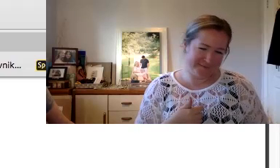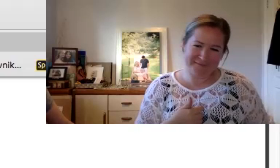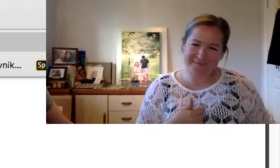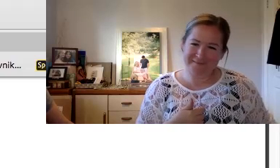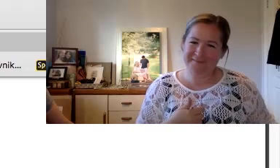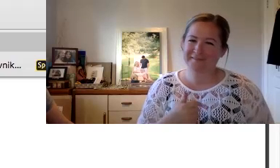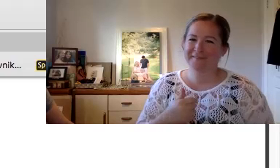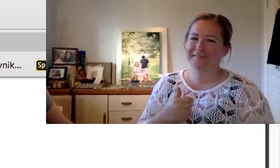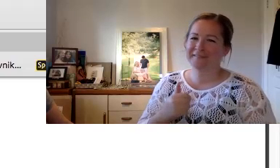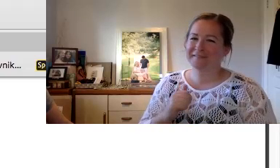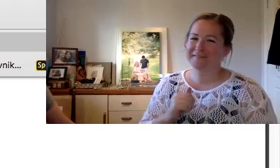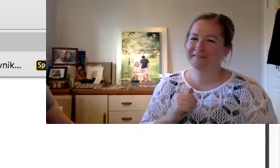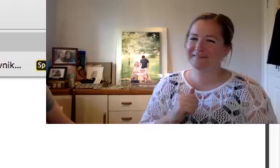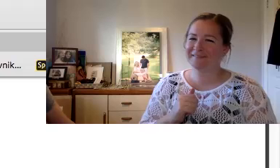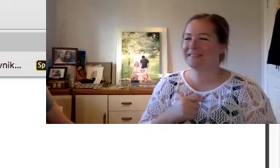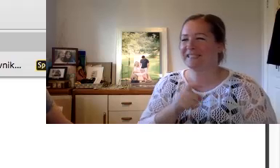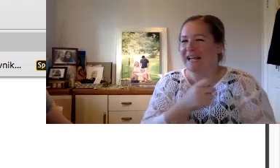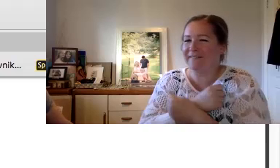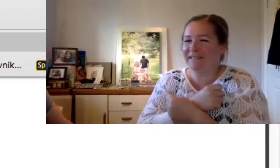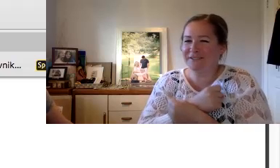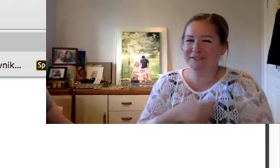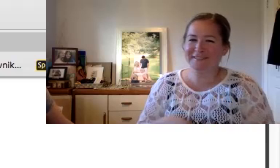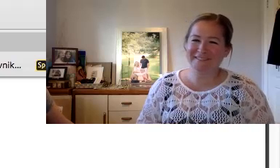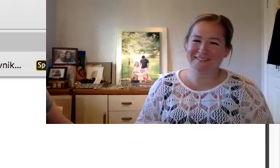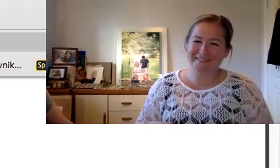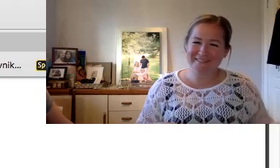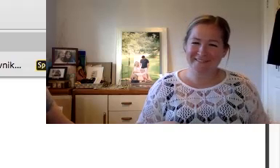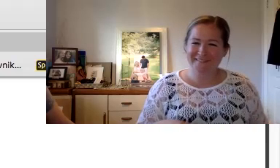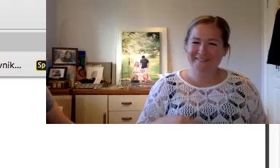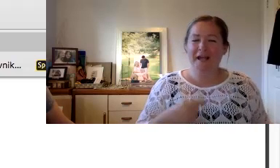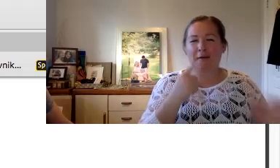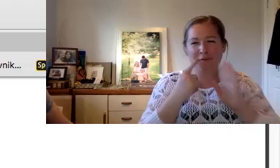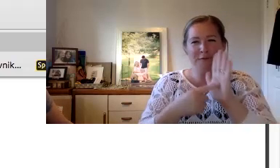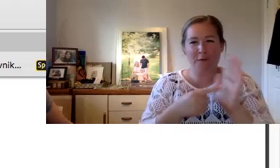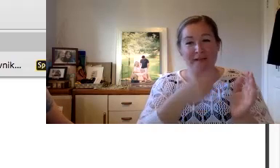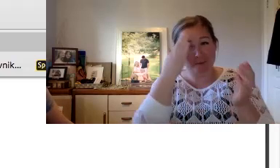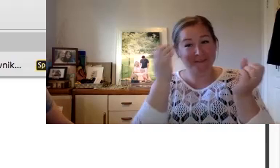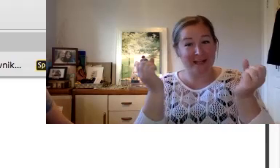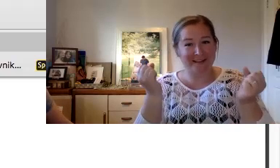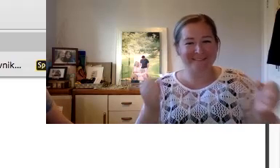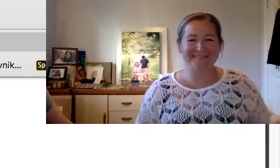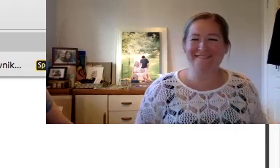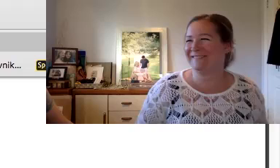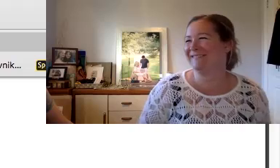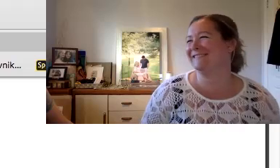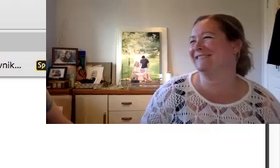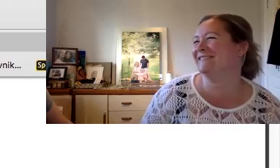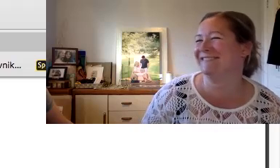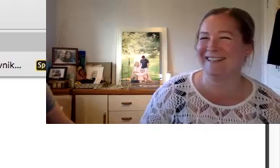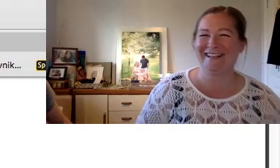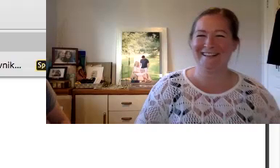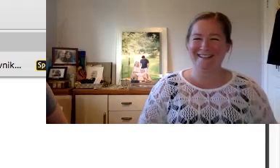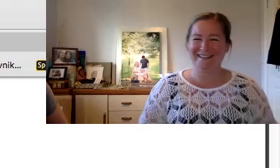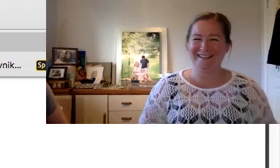Sorry, my doggy's bothering me by the side here. He wants affection. Sorry, I'll show you in a minute. He knows how to sign